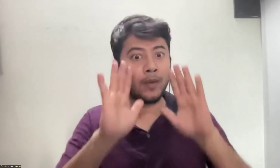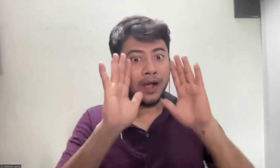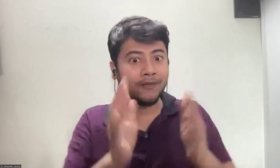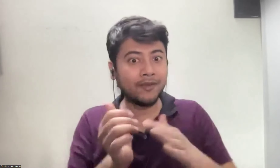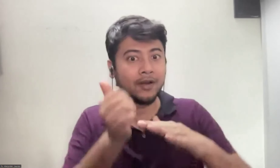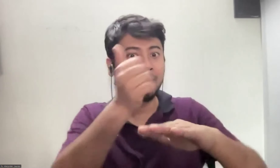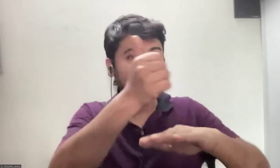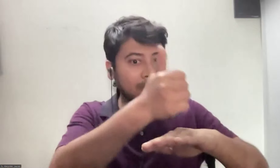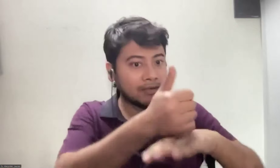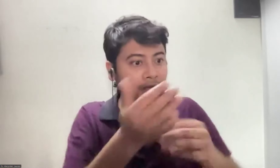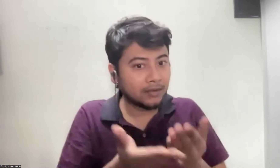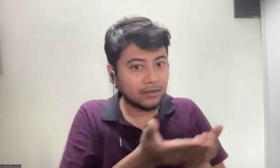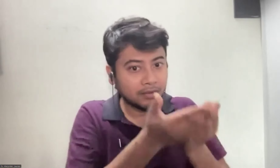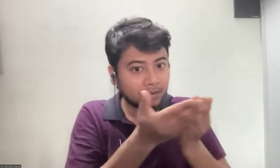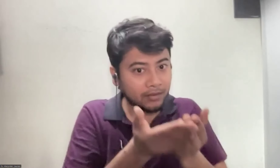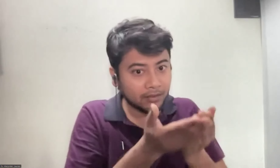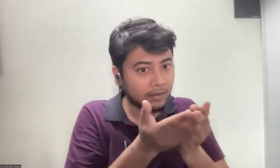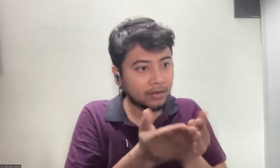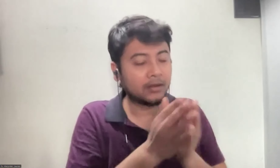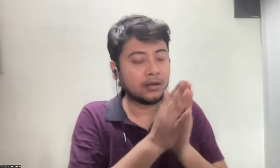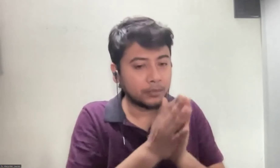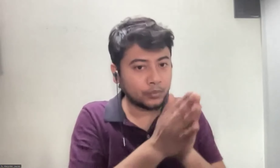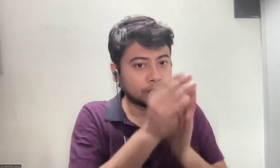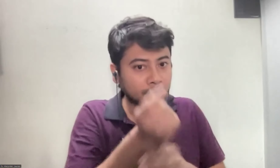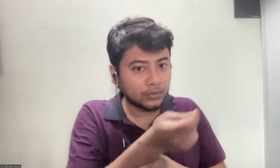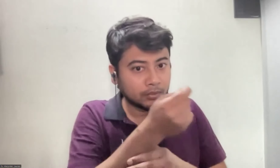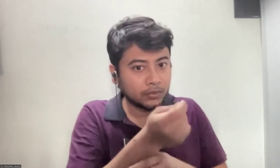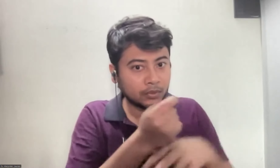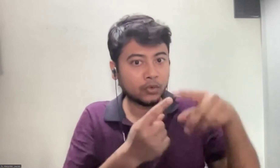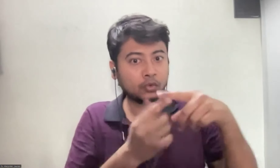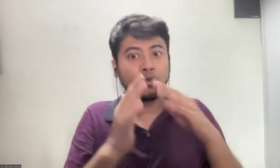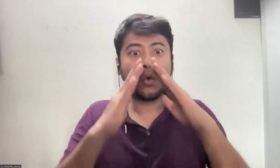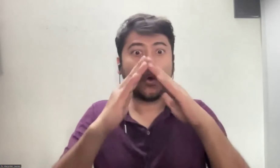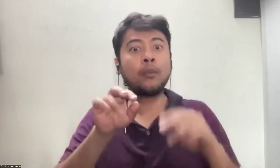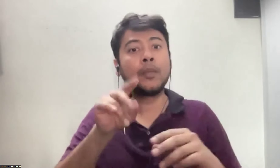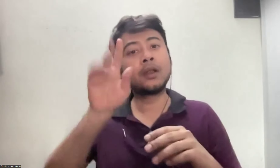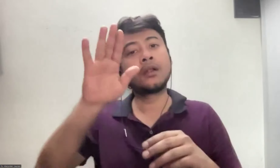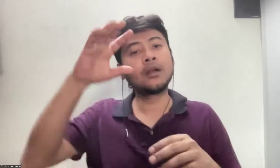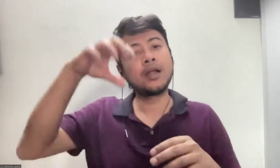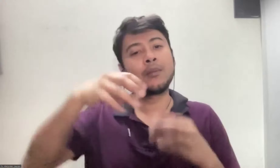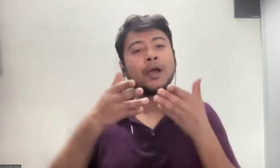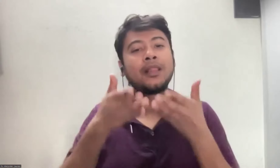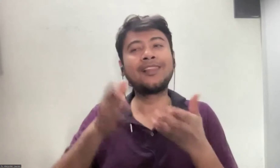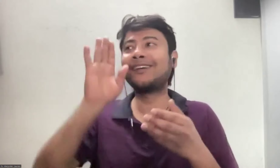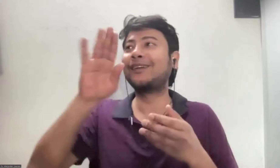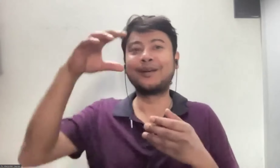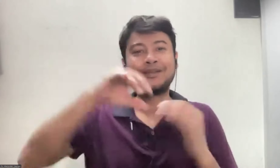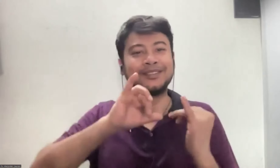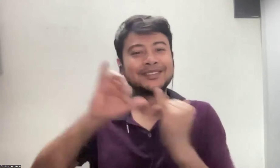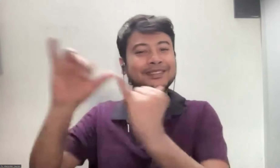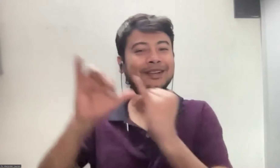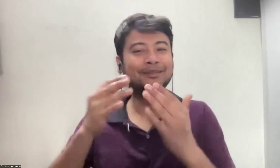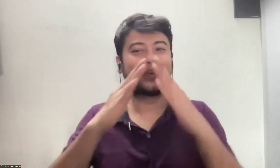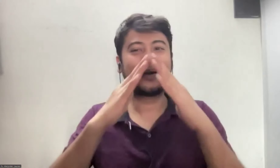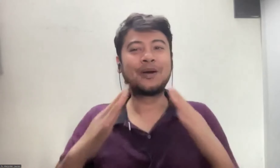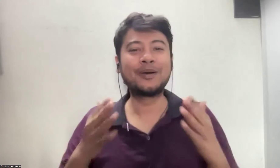And, you know, having Tulsi, doing Tulsi aarti at home in a proper way, we invite all happiness, we